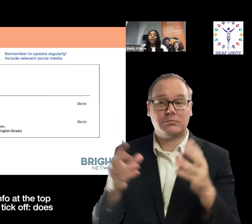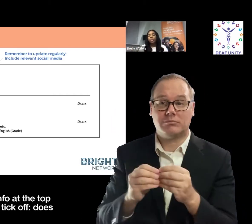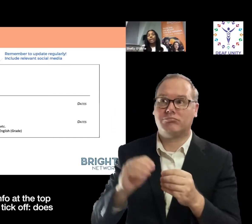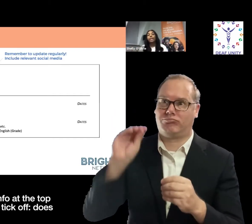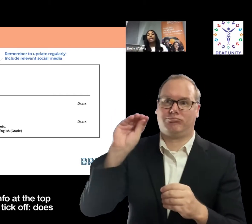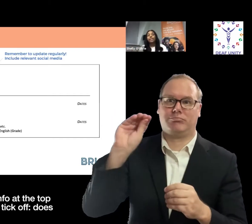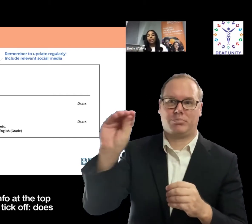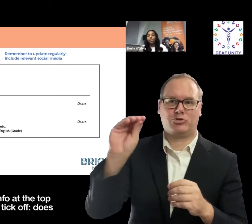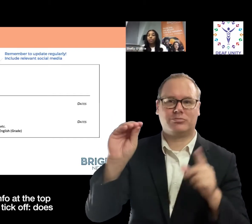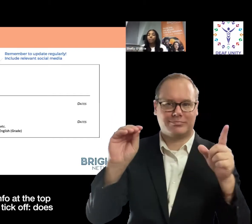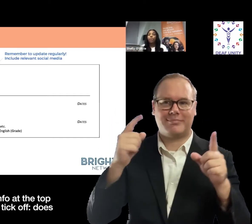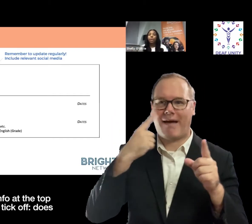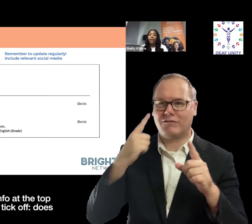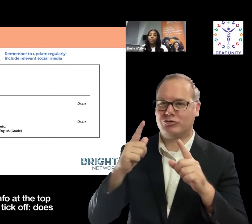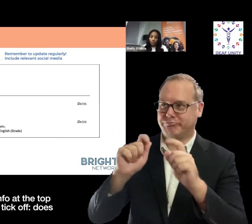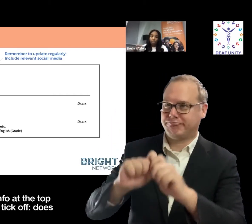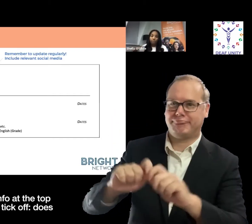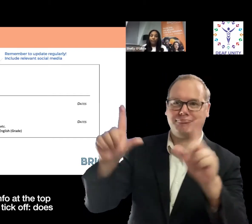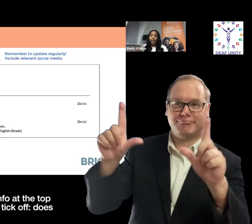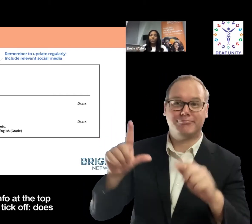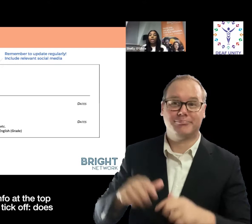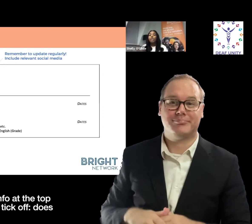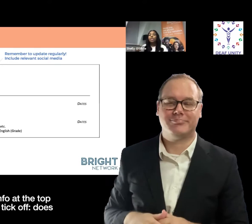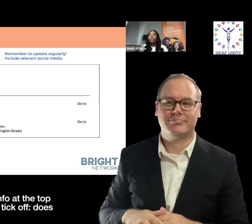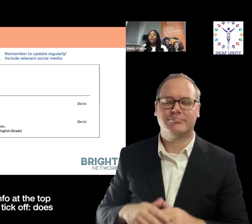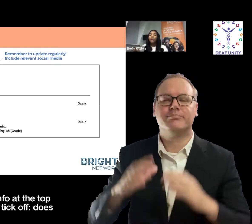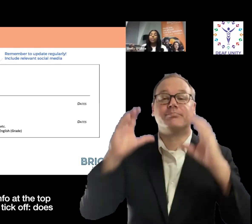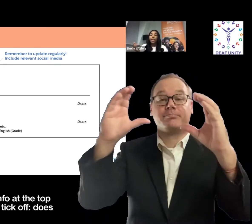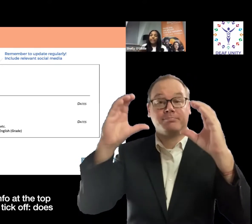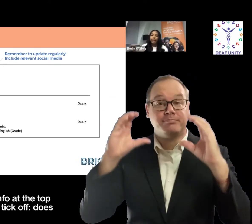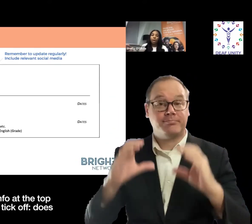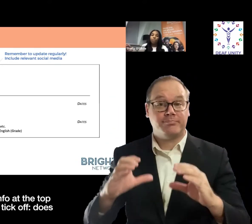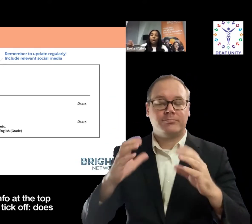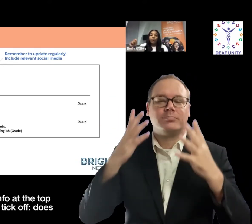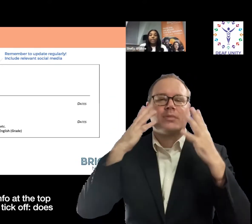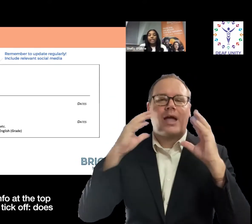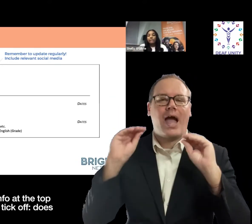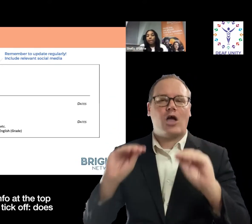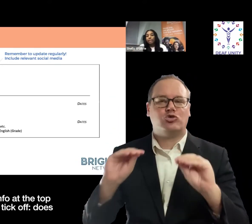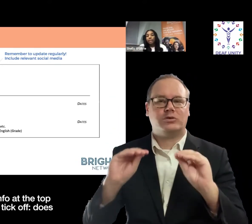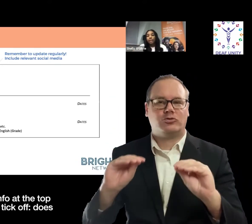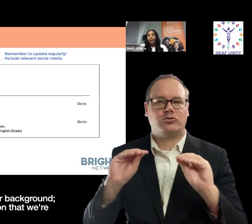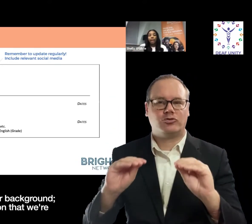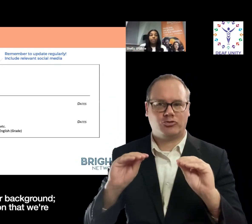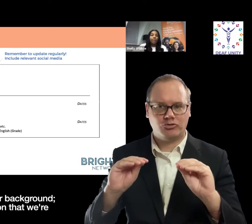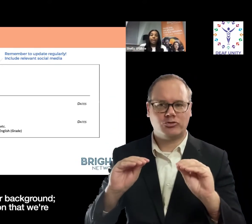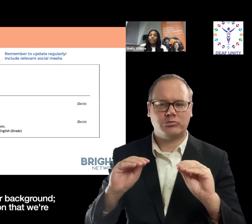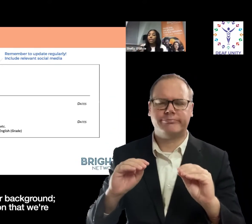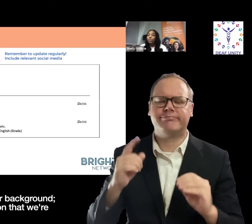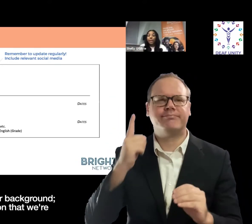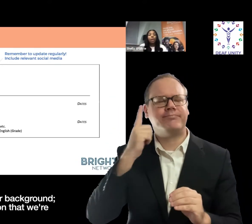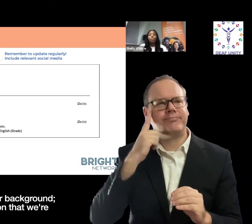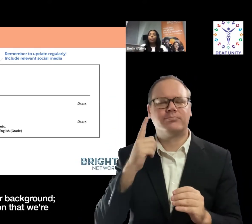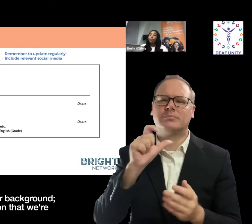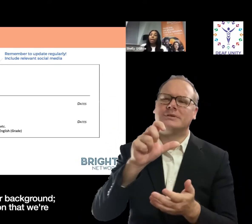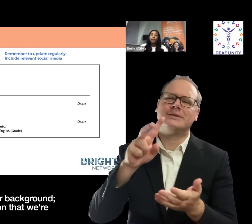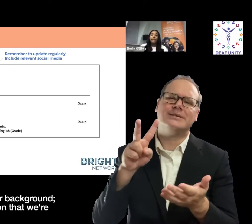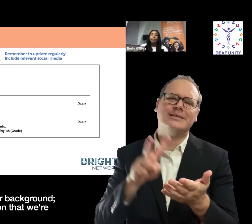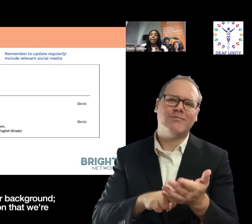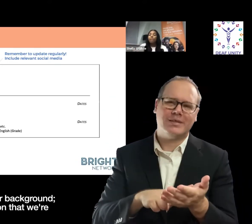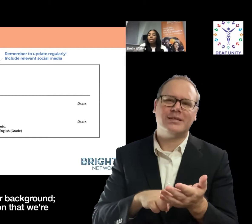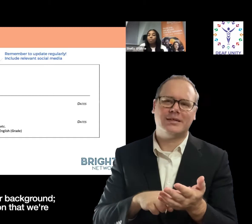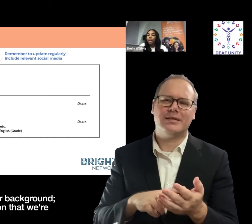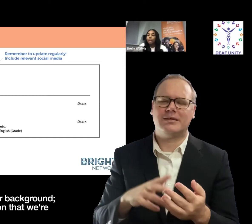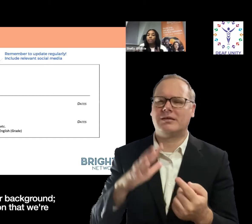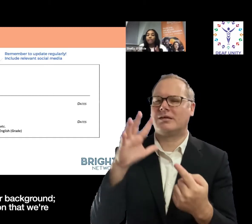a quick to read essential info at the top of the page so that they can quickly tick off, does this person have a relevant degree or background? Does